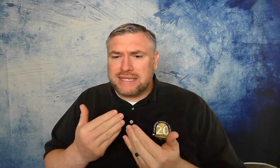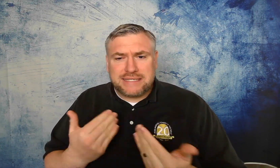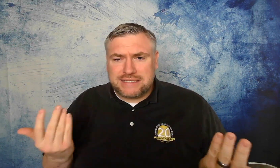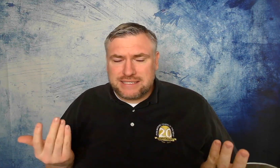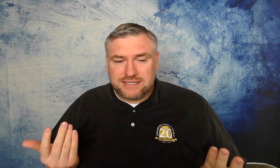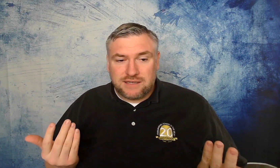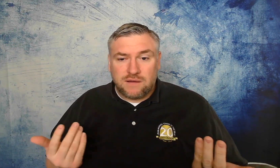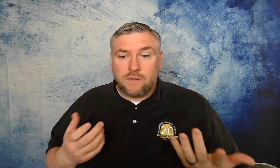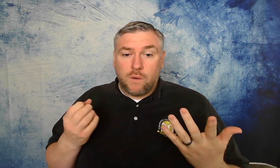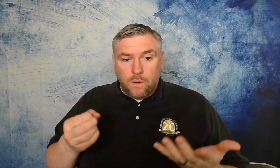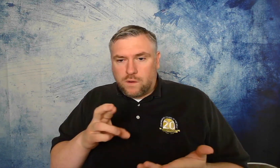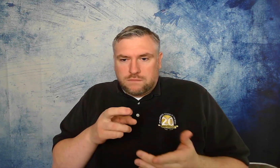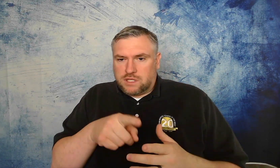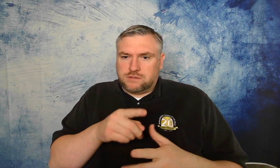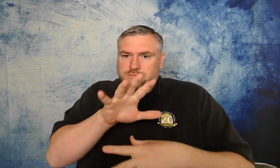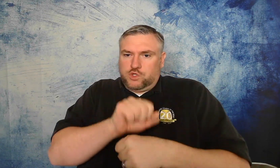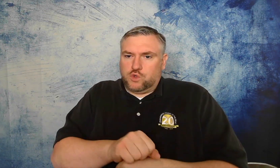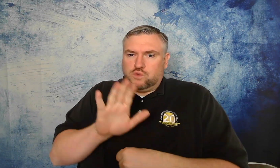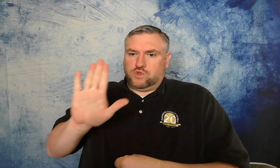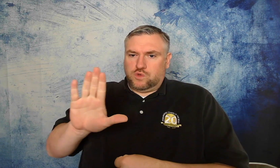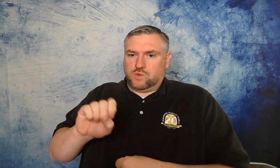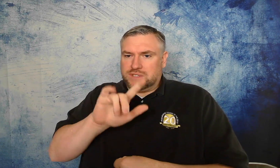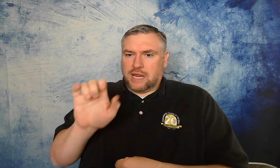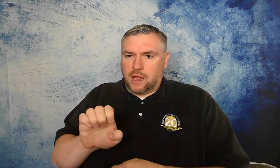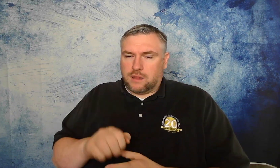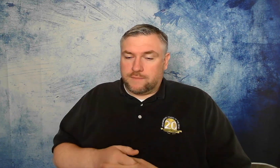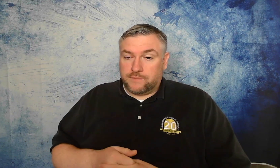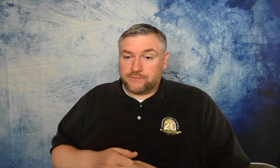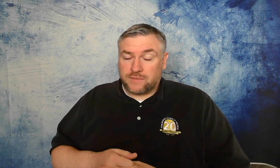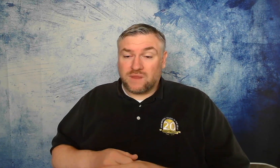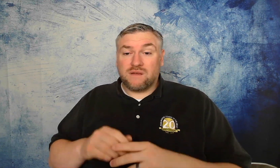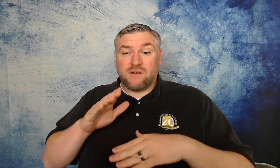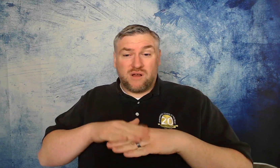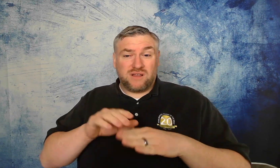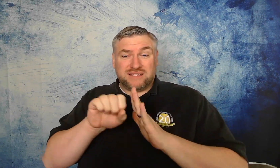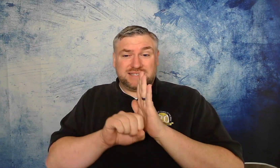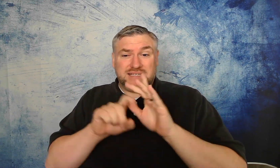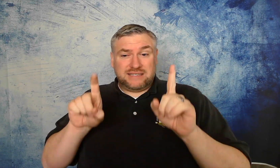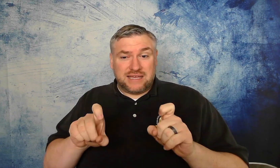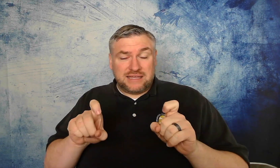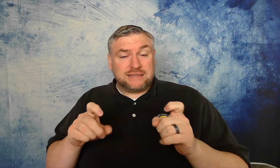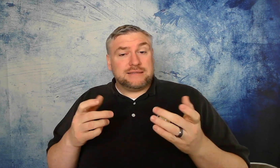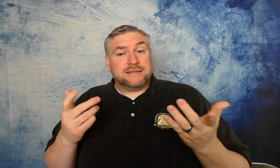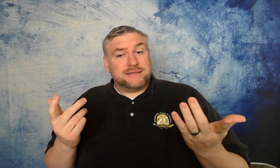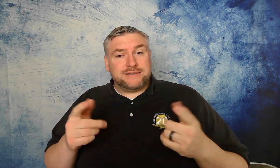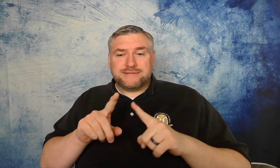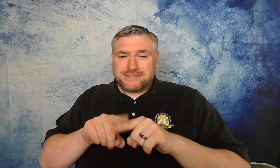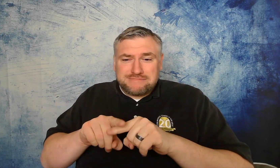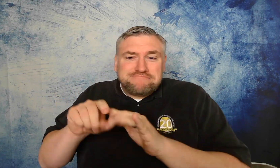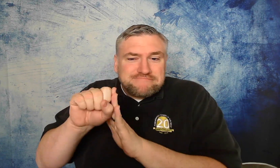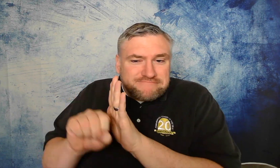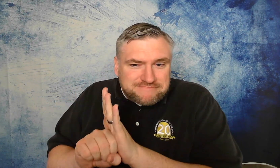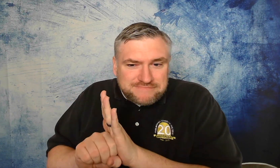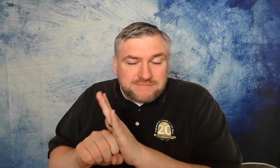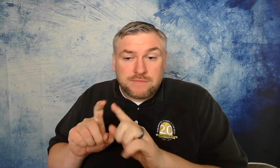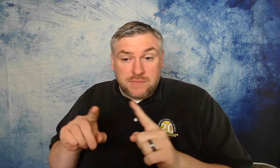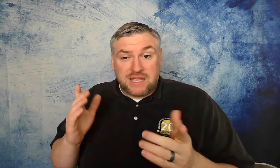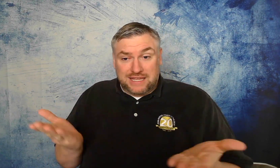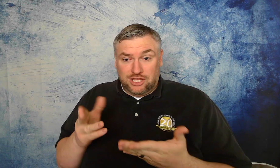It's simple. They know what to do. They're used to your style. On state tests, it depends on the state, of